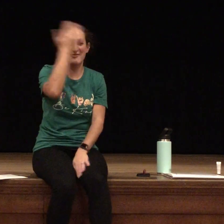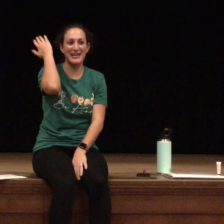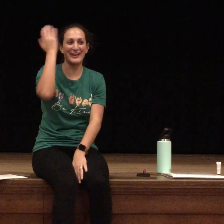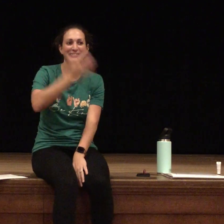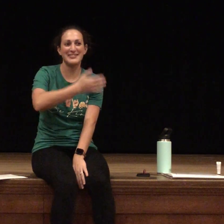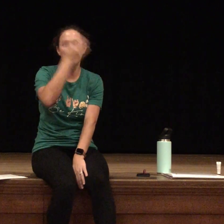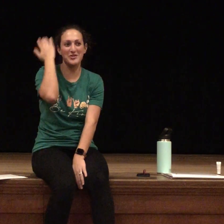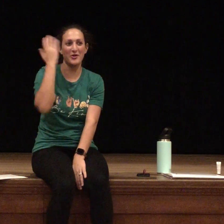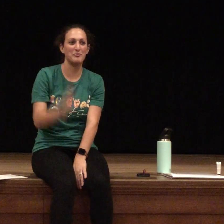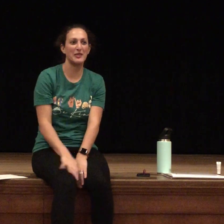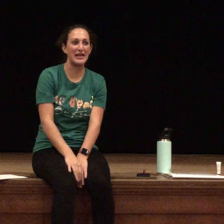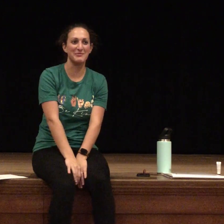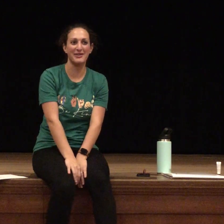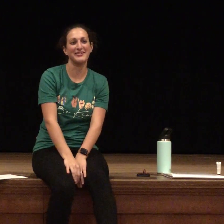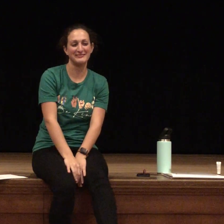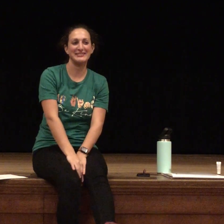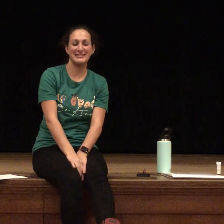Yeah, you go blank up there. Mhm. Yep.